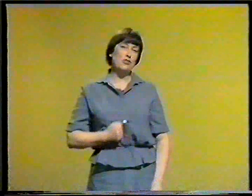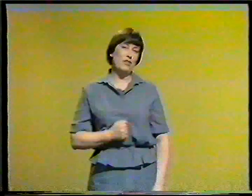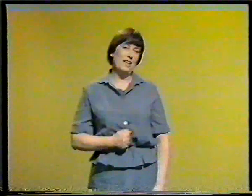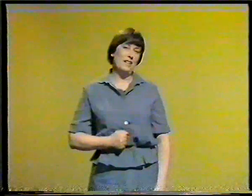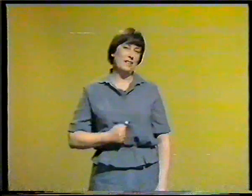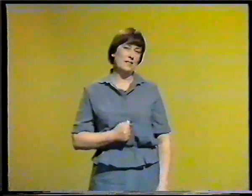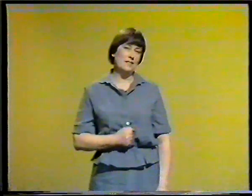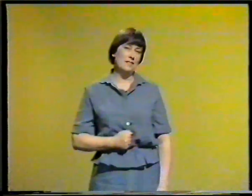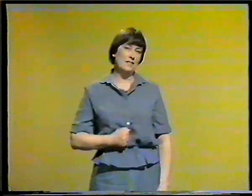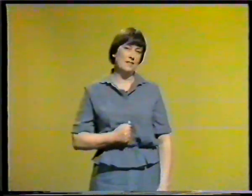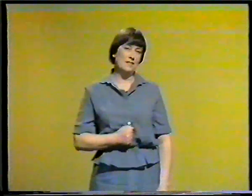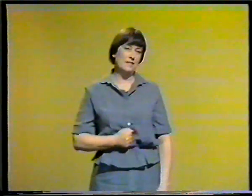hungry,